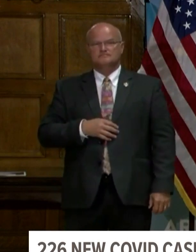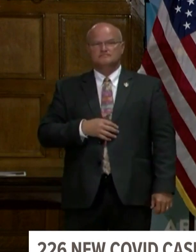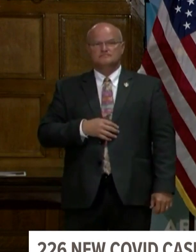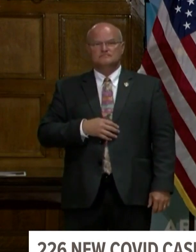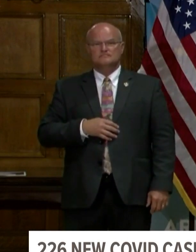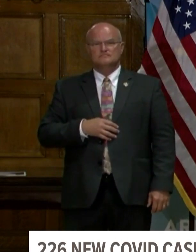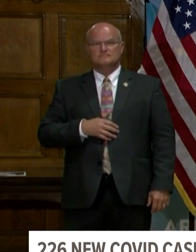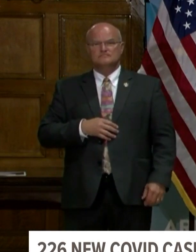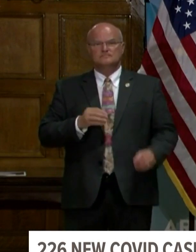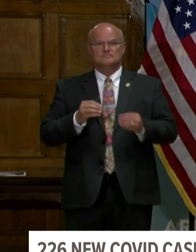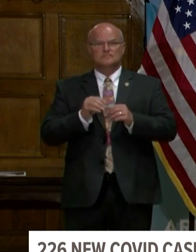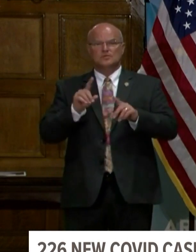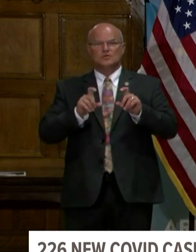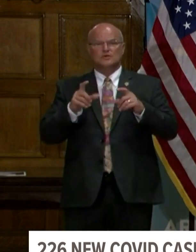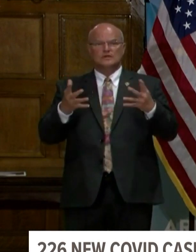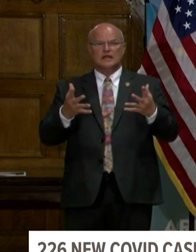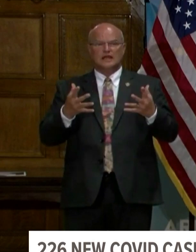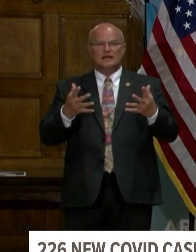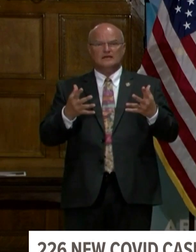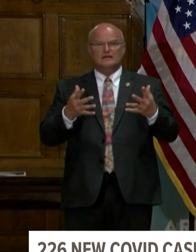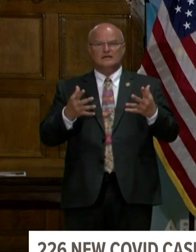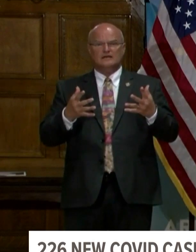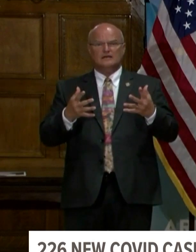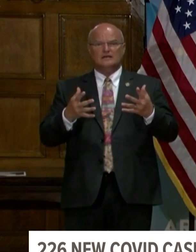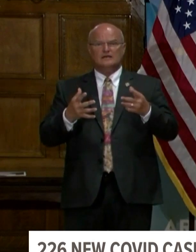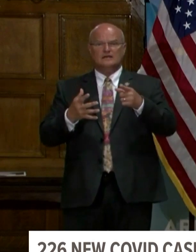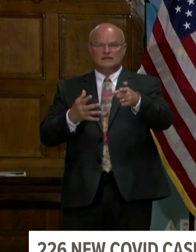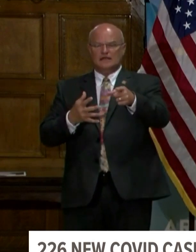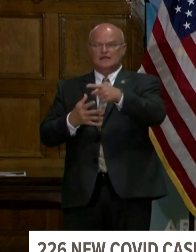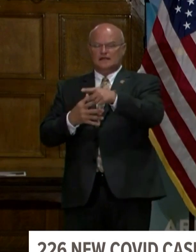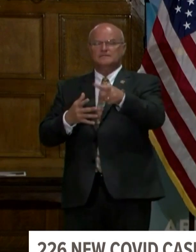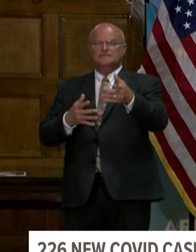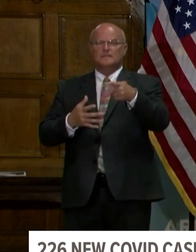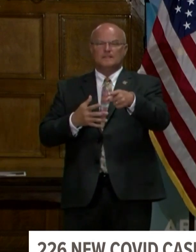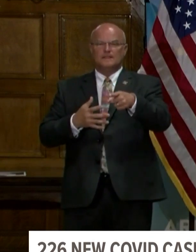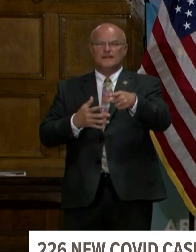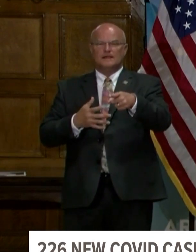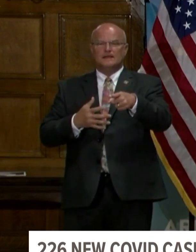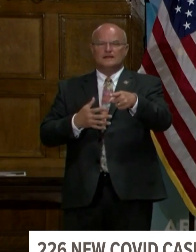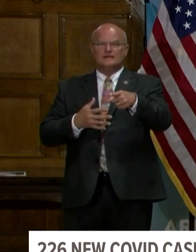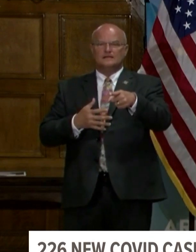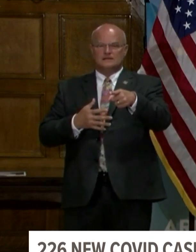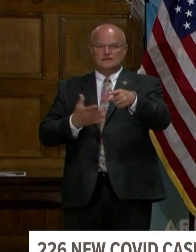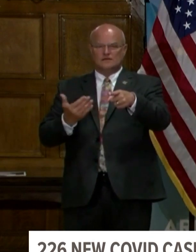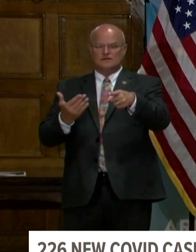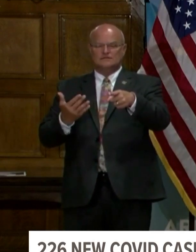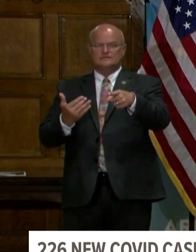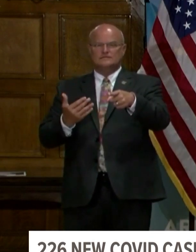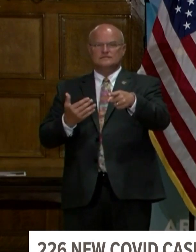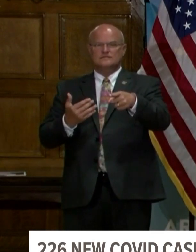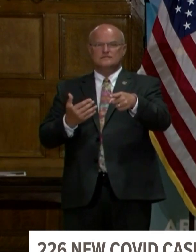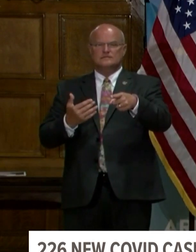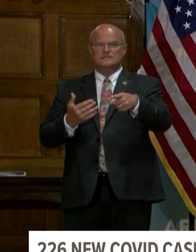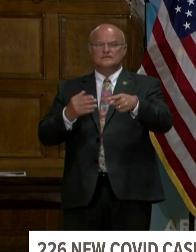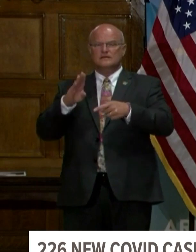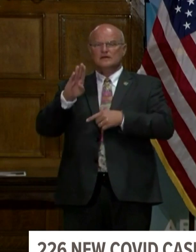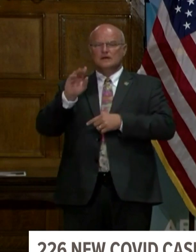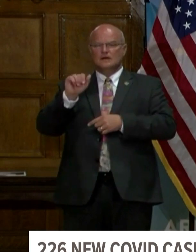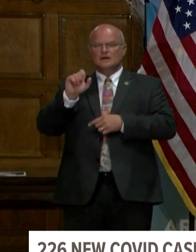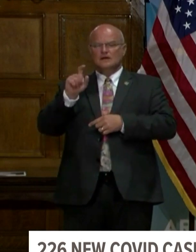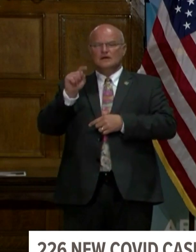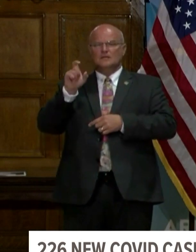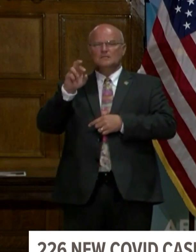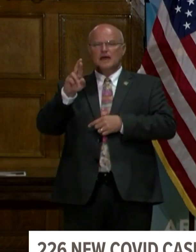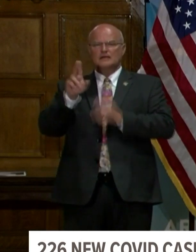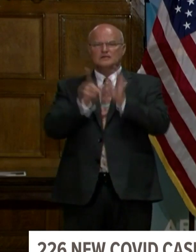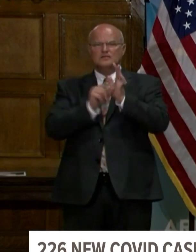All right, is any other questions? We got one here, then here. Sorry. No, you're first. The Baxter Bulletin reported